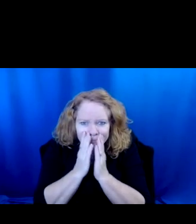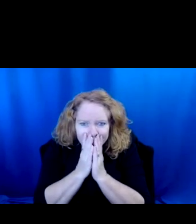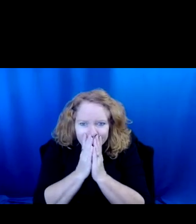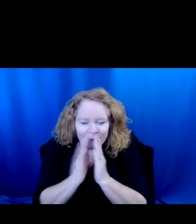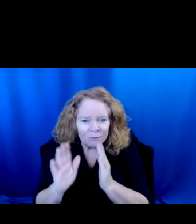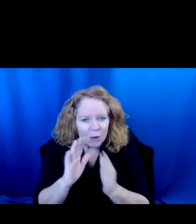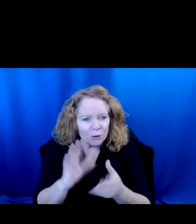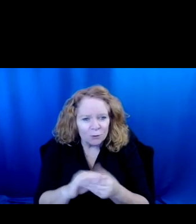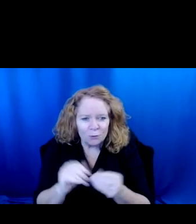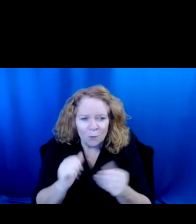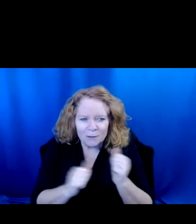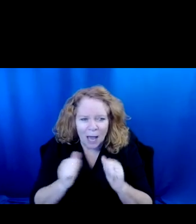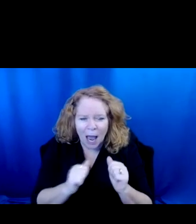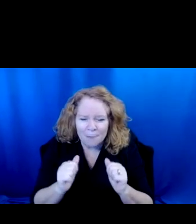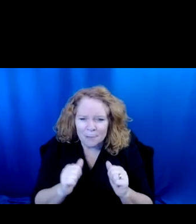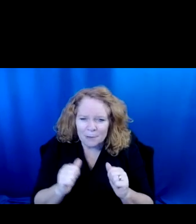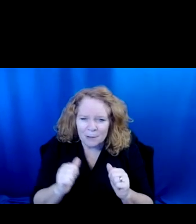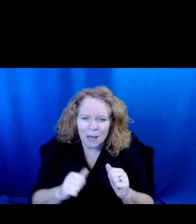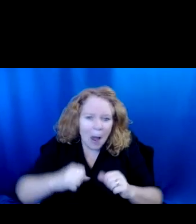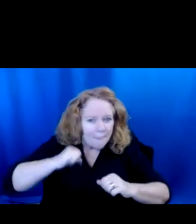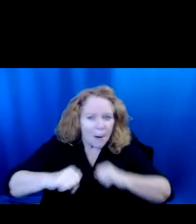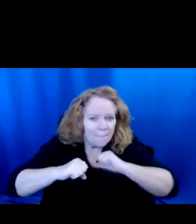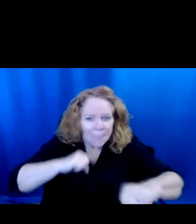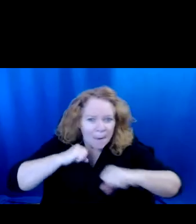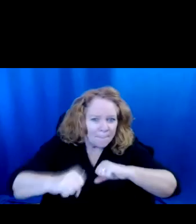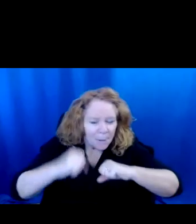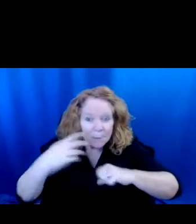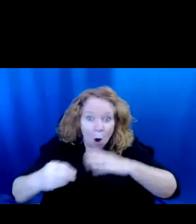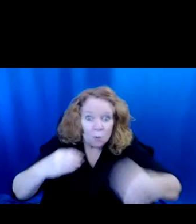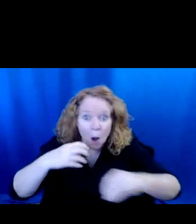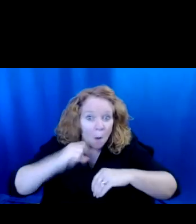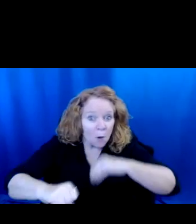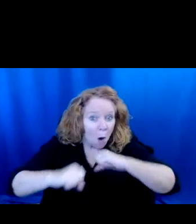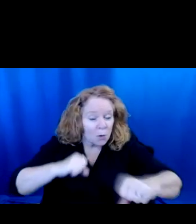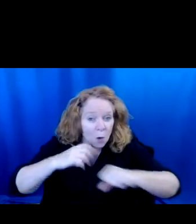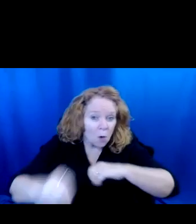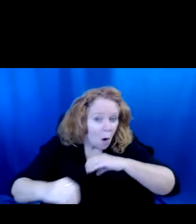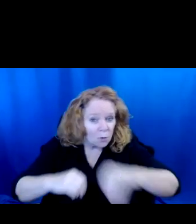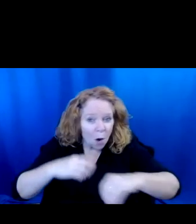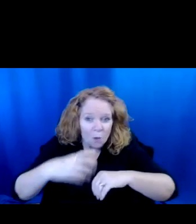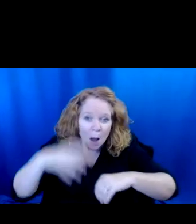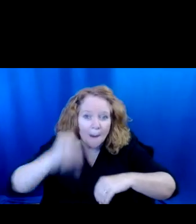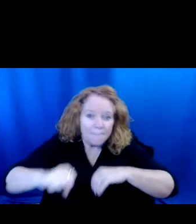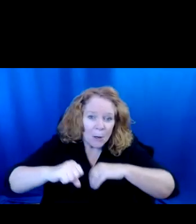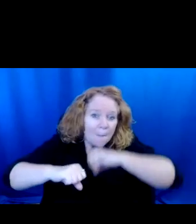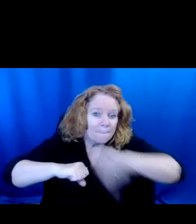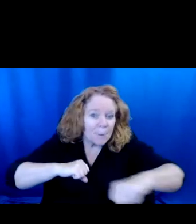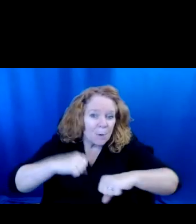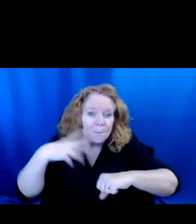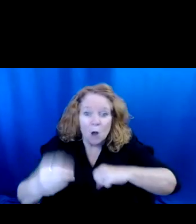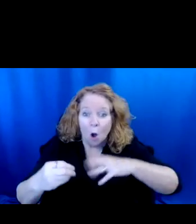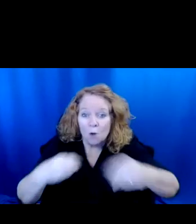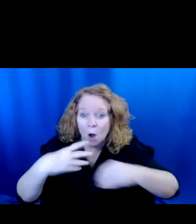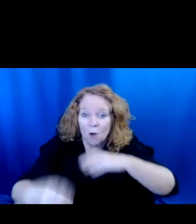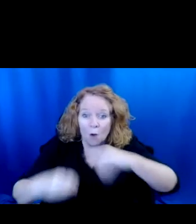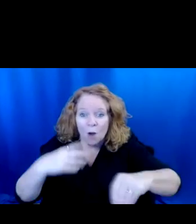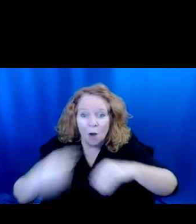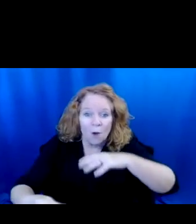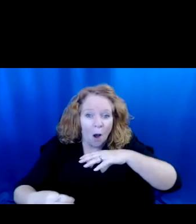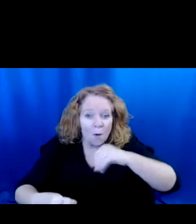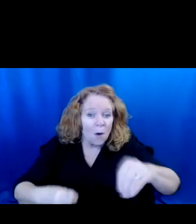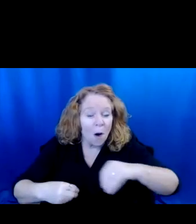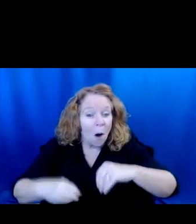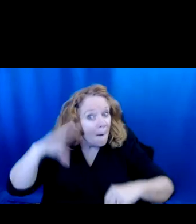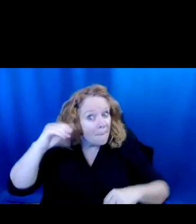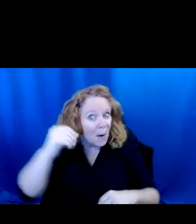show. Boom, boom, boom, go, go, go, go, go, go, it's he, go. Boom, boom, go, go, go, go, go, it's he, go.